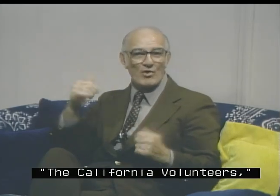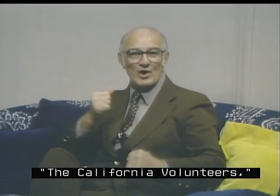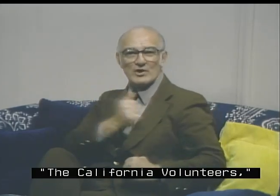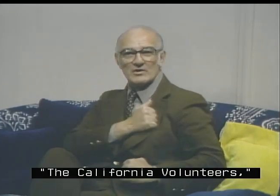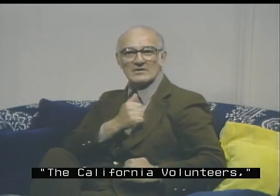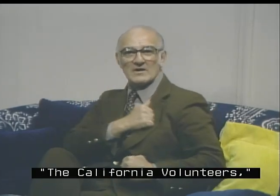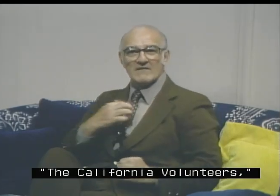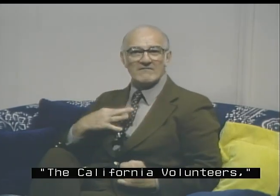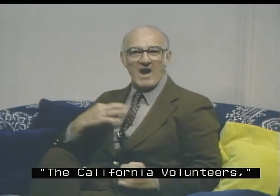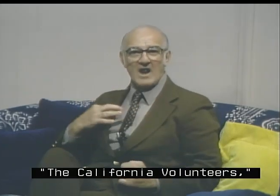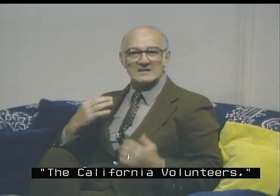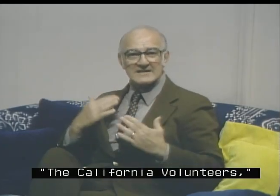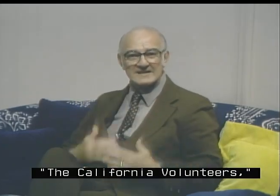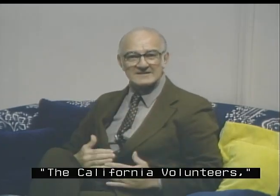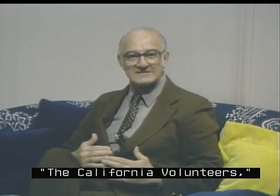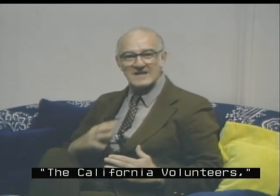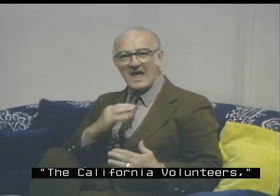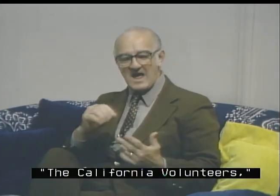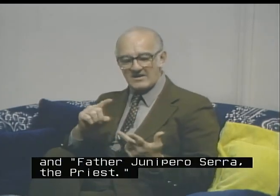California Volunteers, and